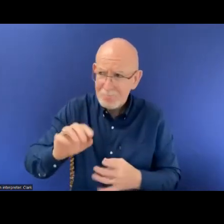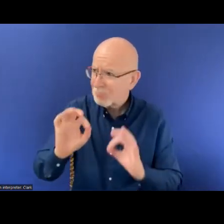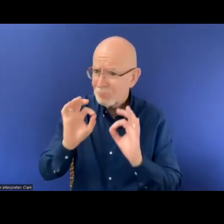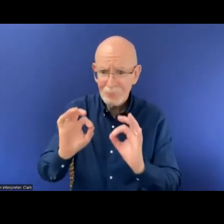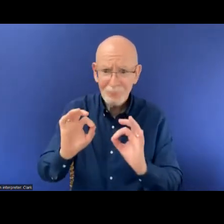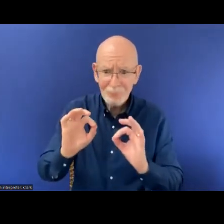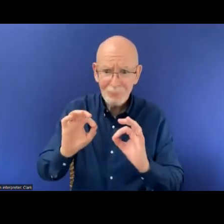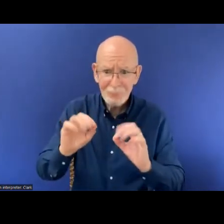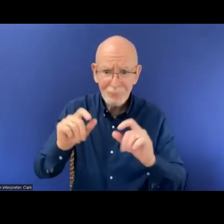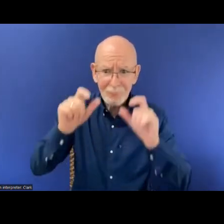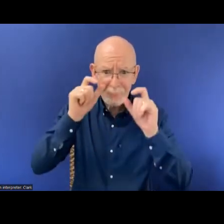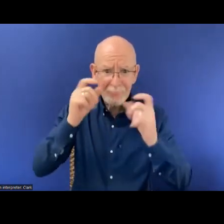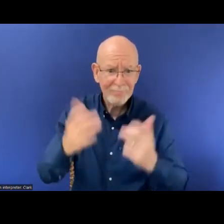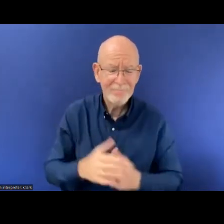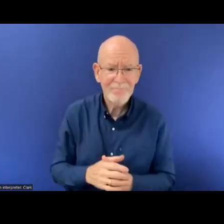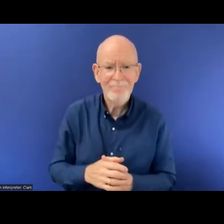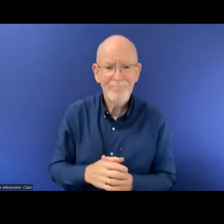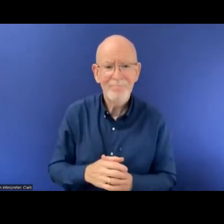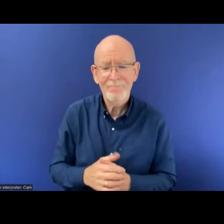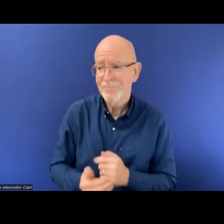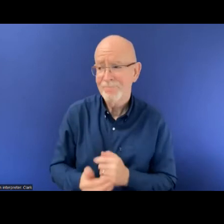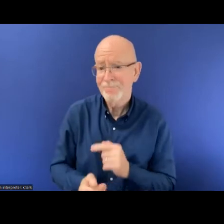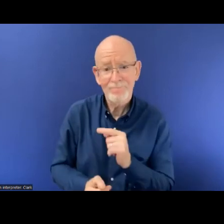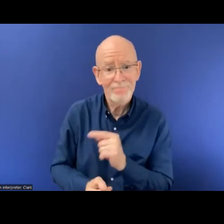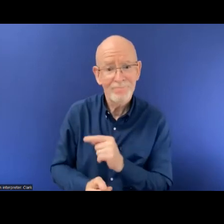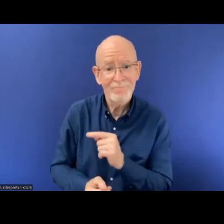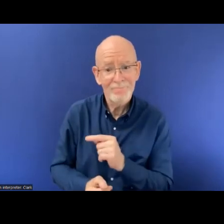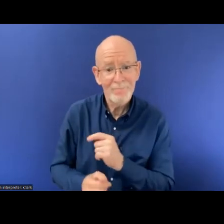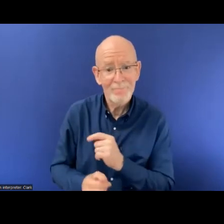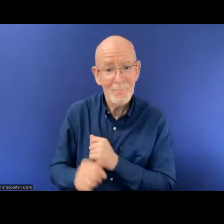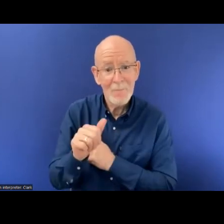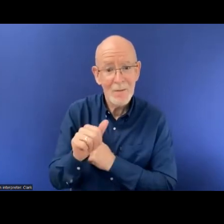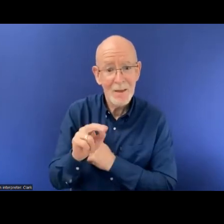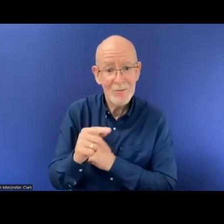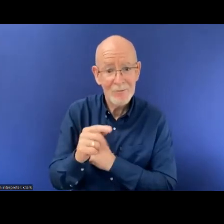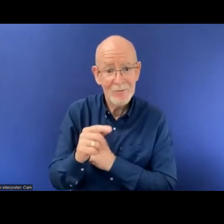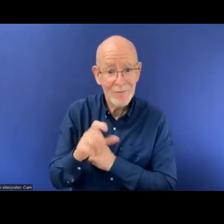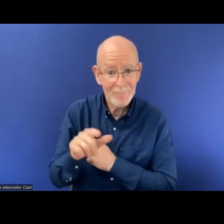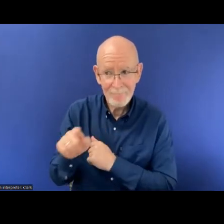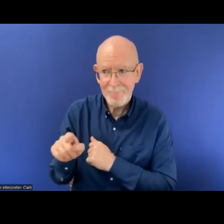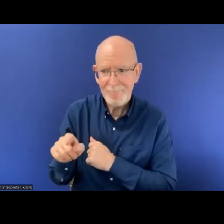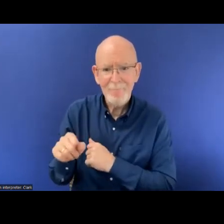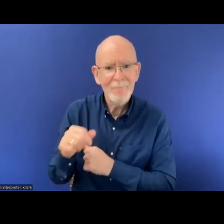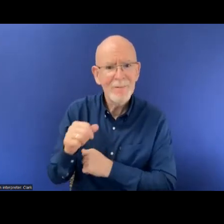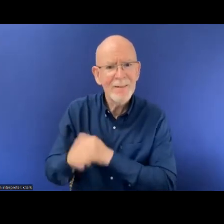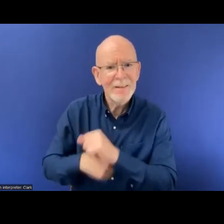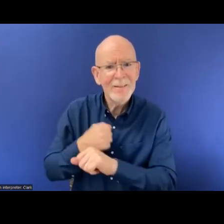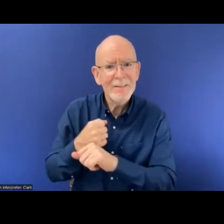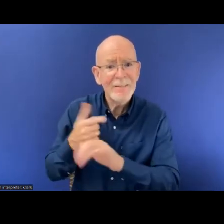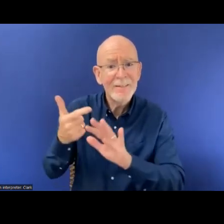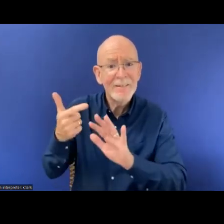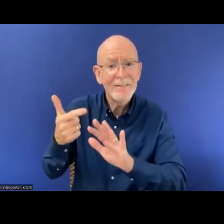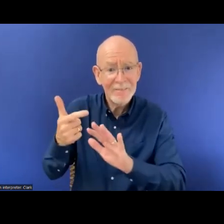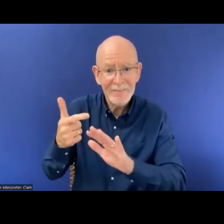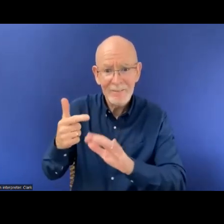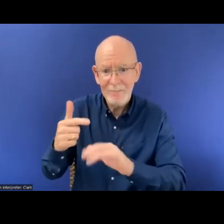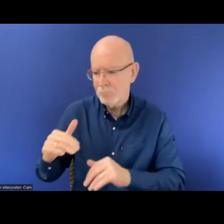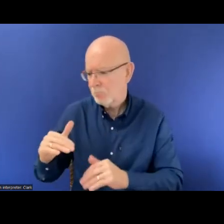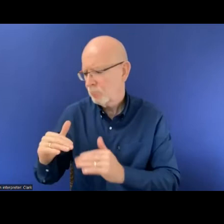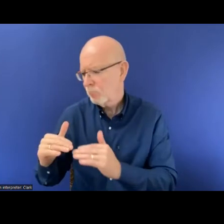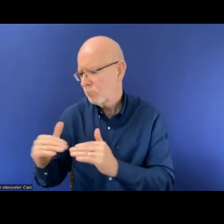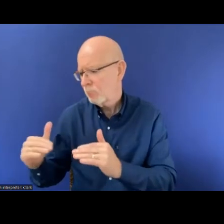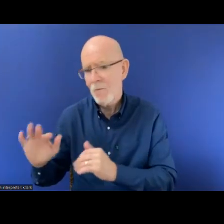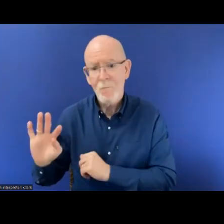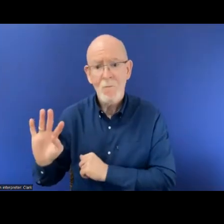problem when she was in grade 4. She could complain that the eyes were itching on a daily basis, and